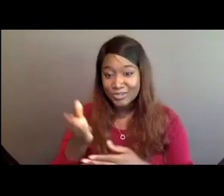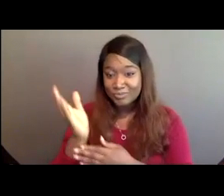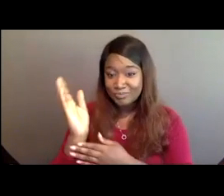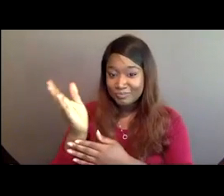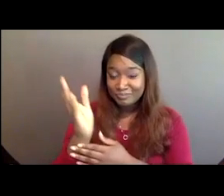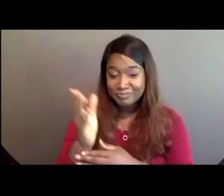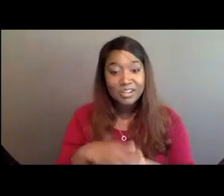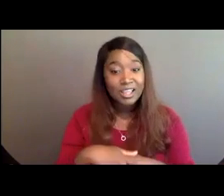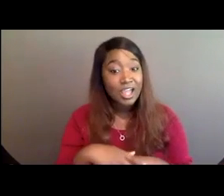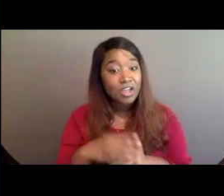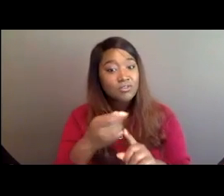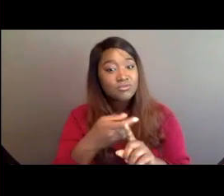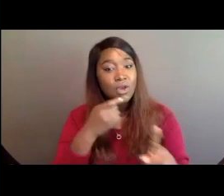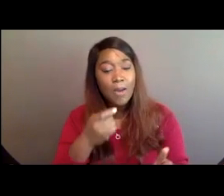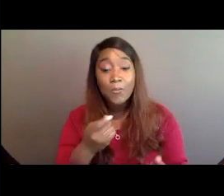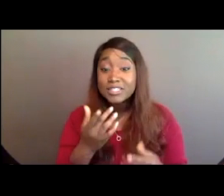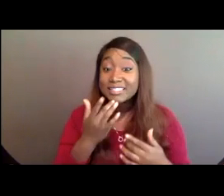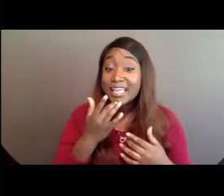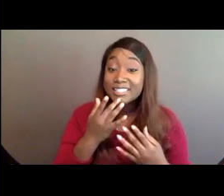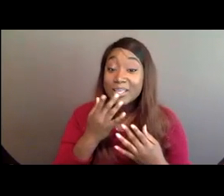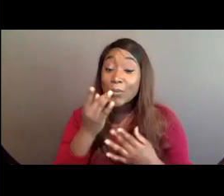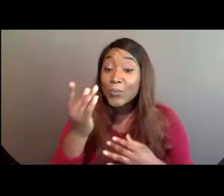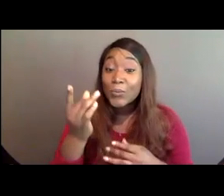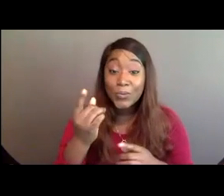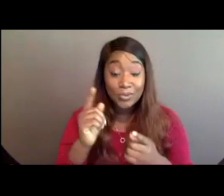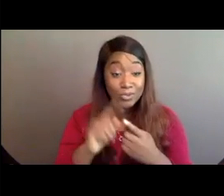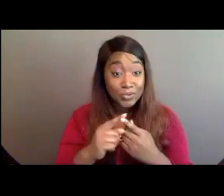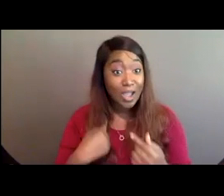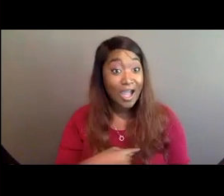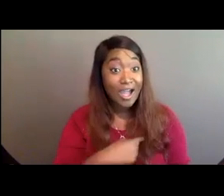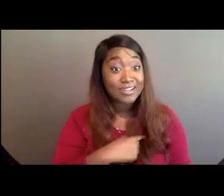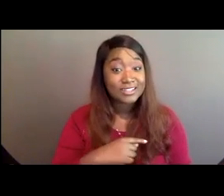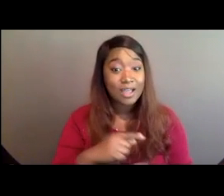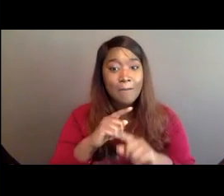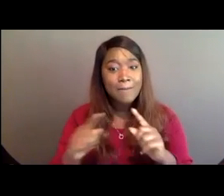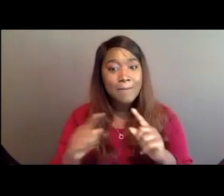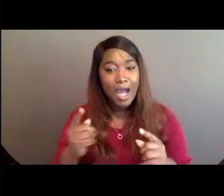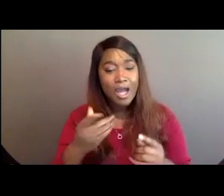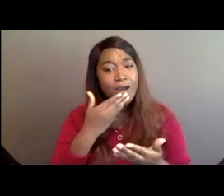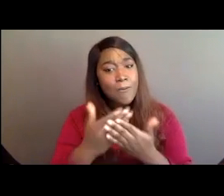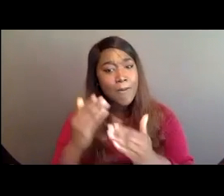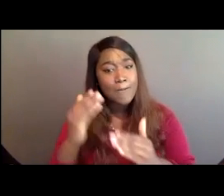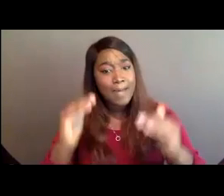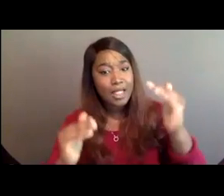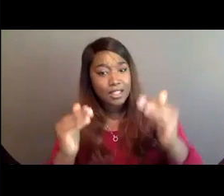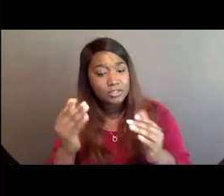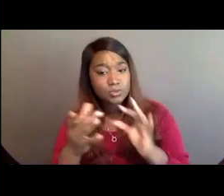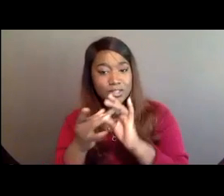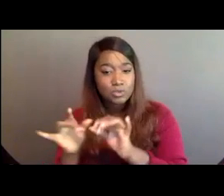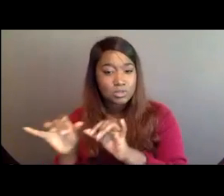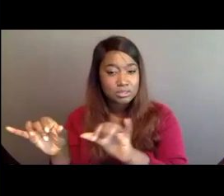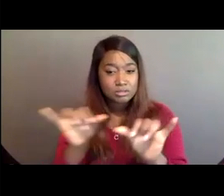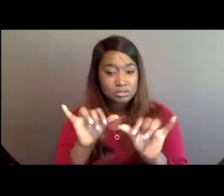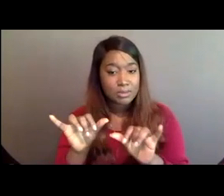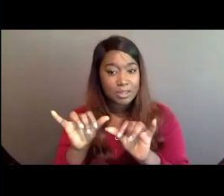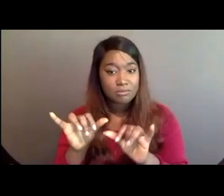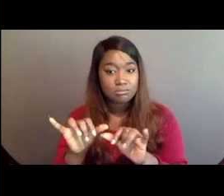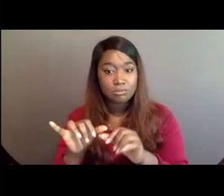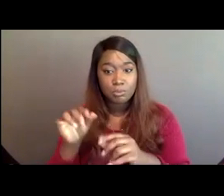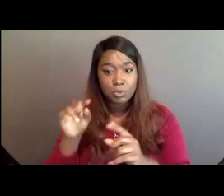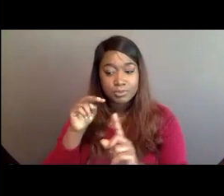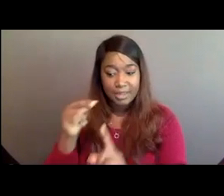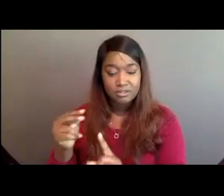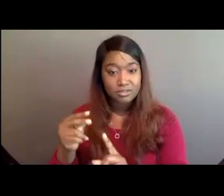what is sort of tasty to us, but what is well balanced from a systemic perspective, right? So many of